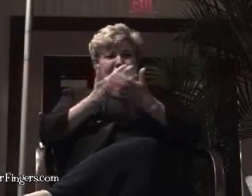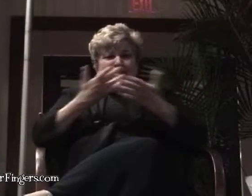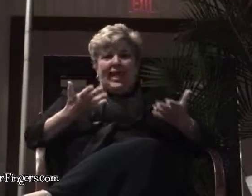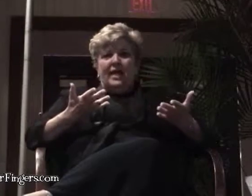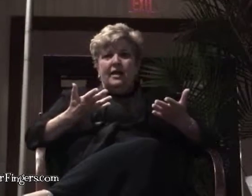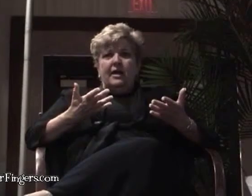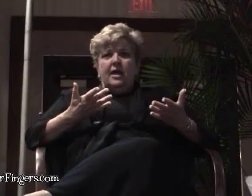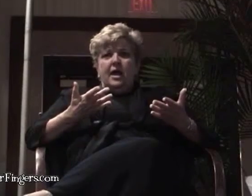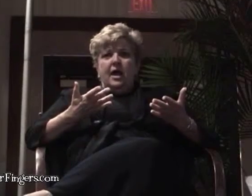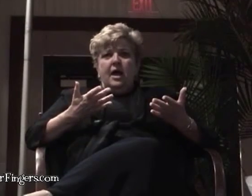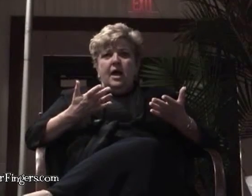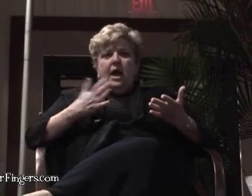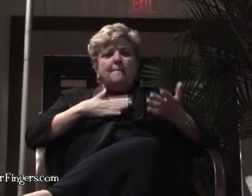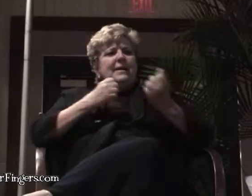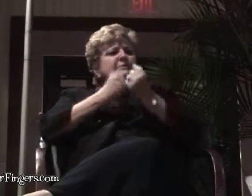thought was just, why?